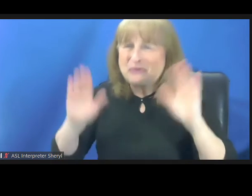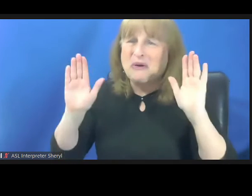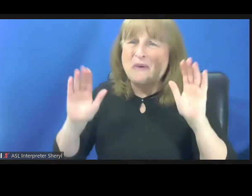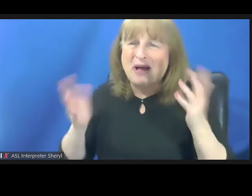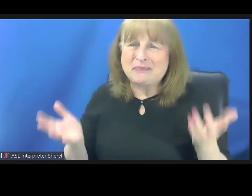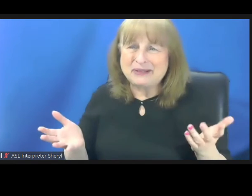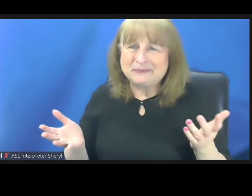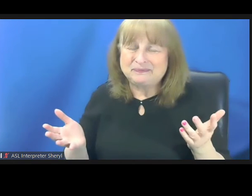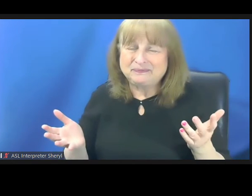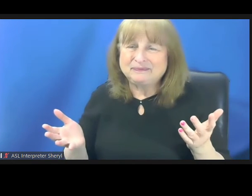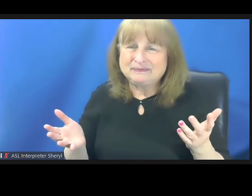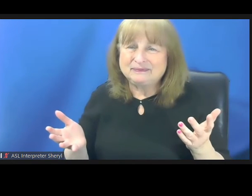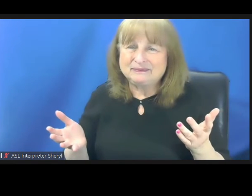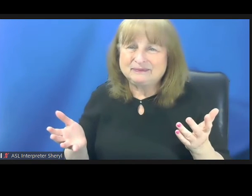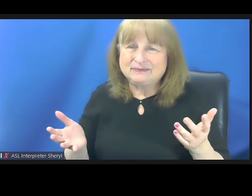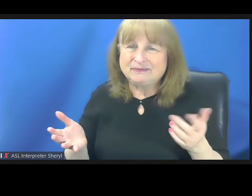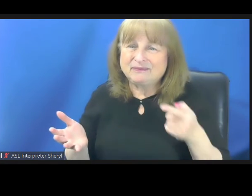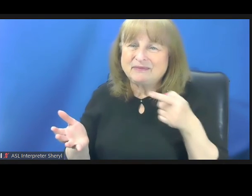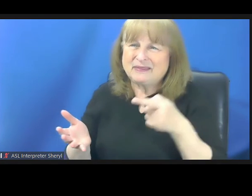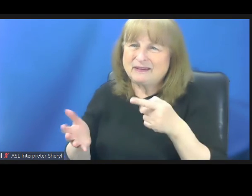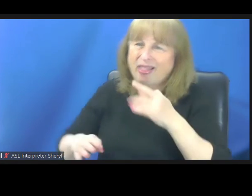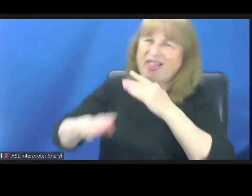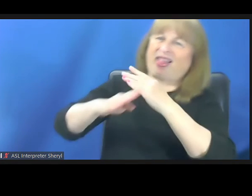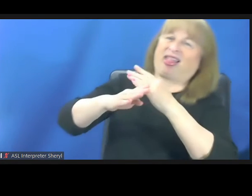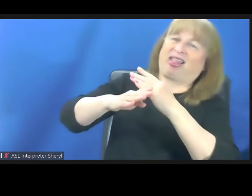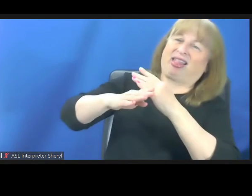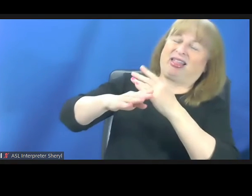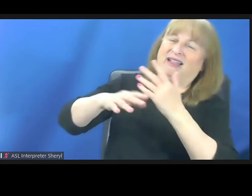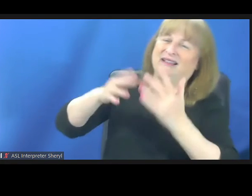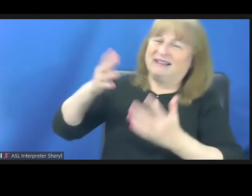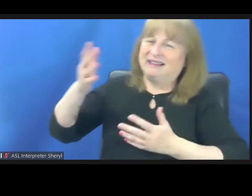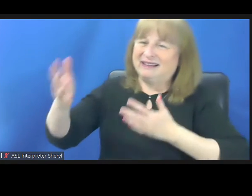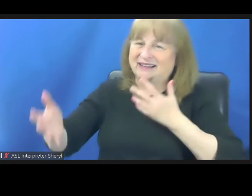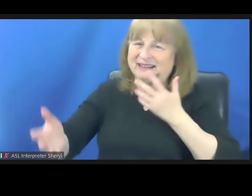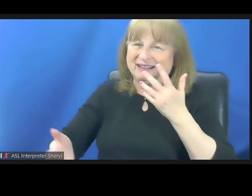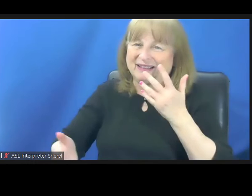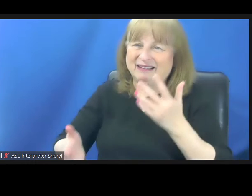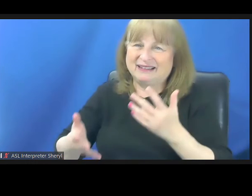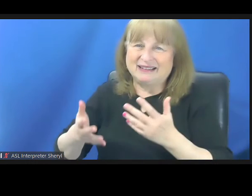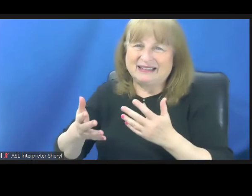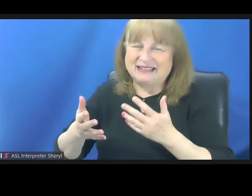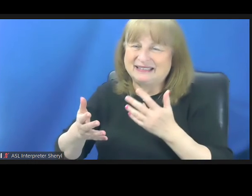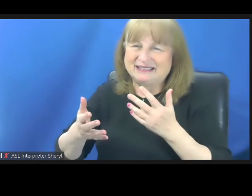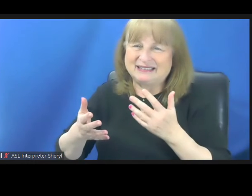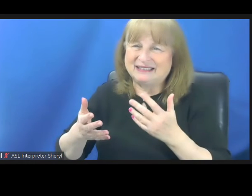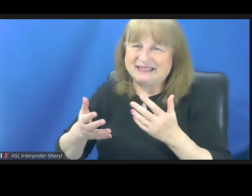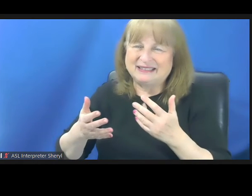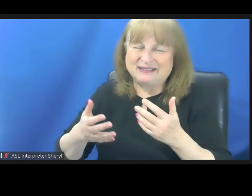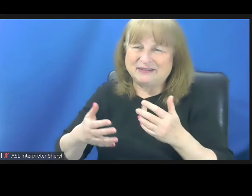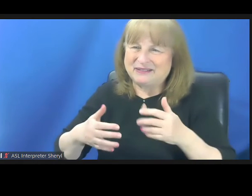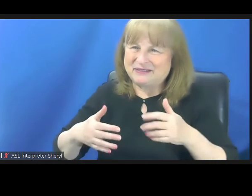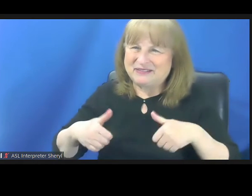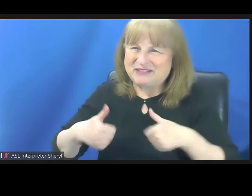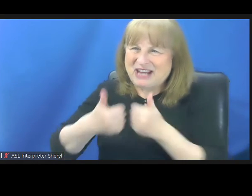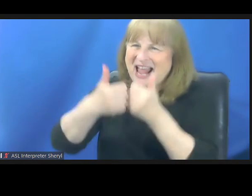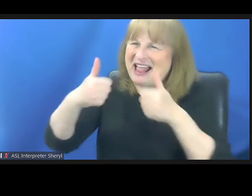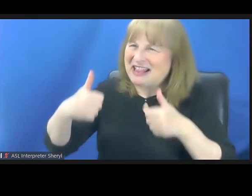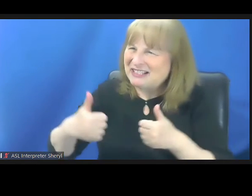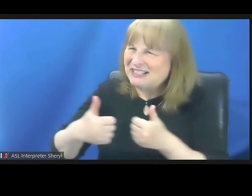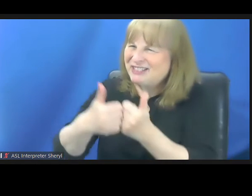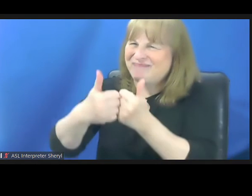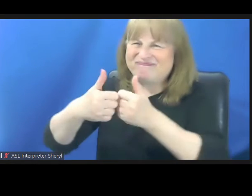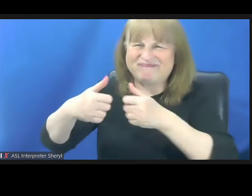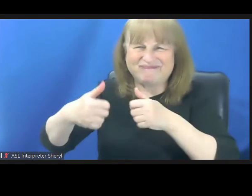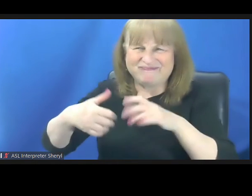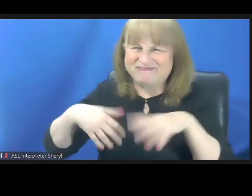yet you're in the way of harm, as it were, throughout. I must